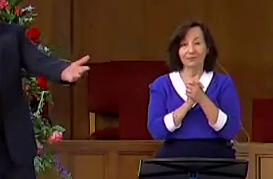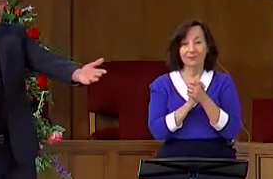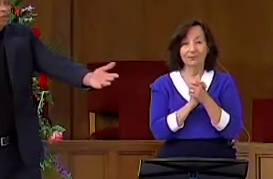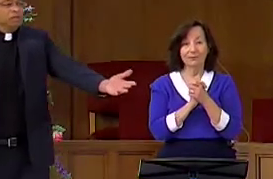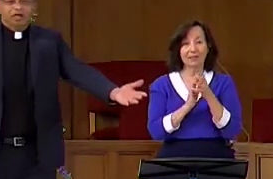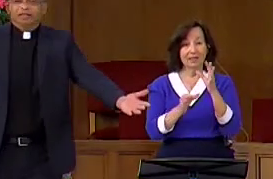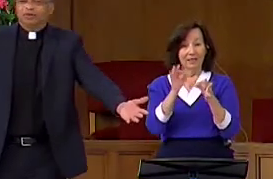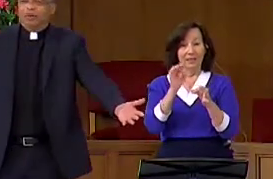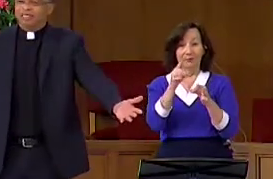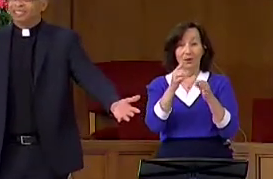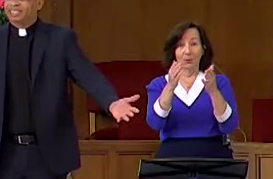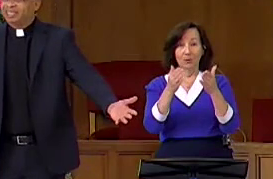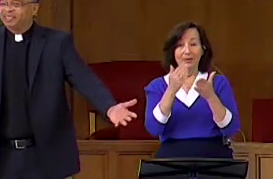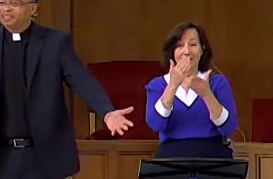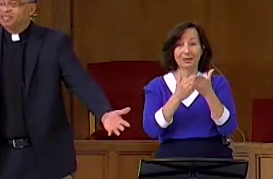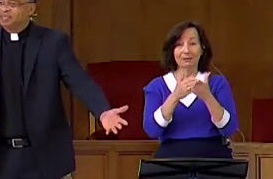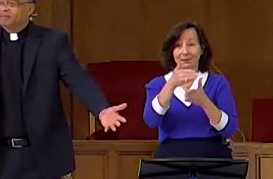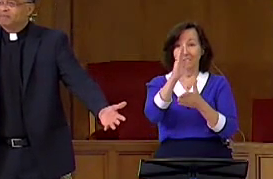If you want some of God's grace,